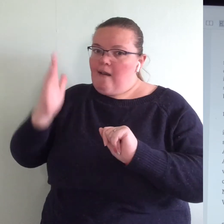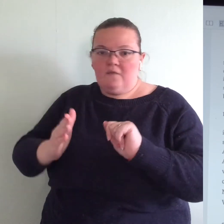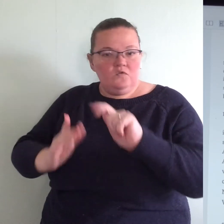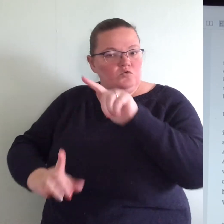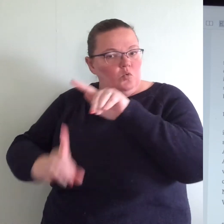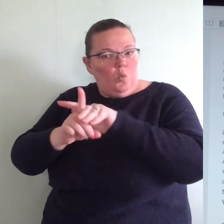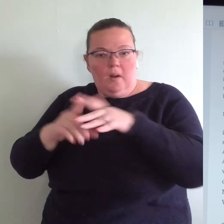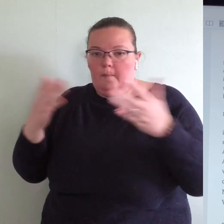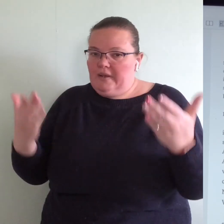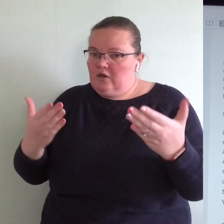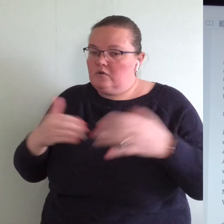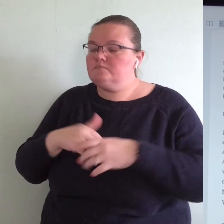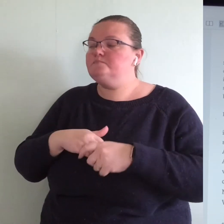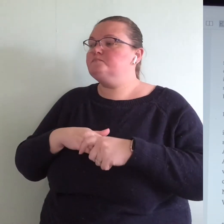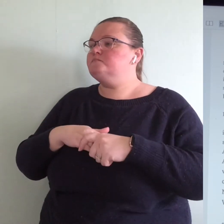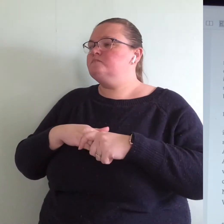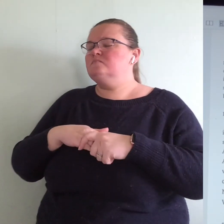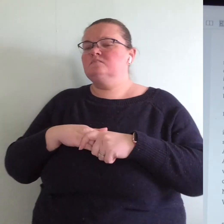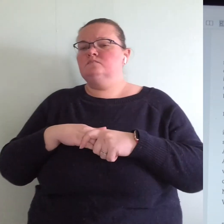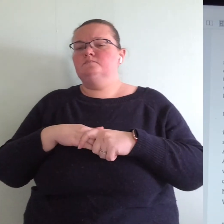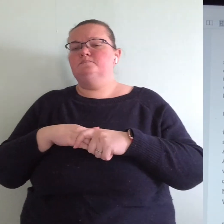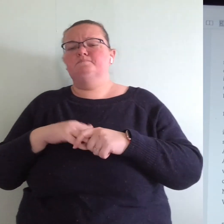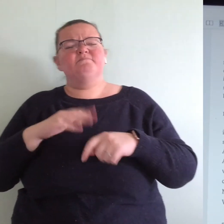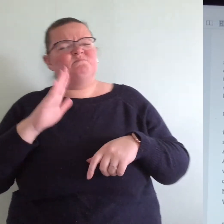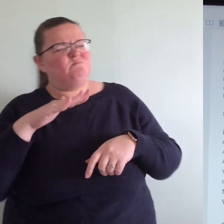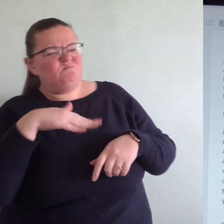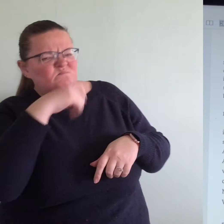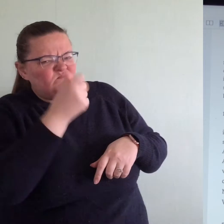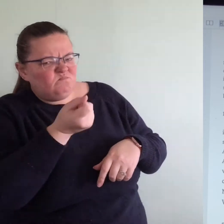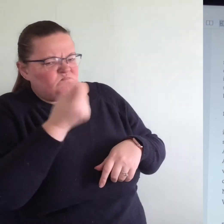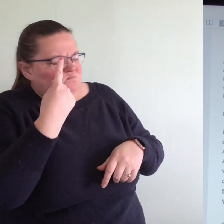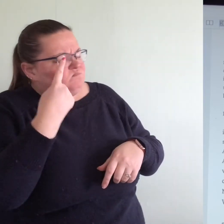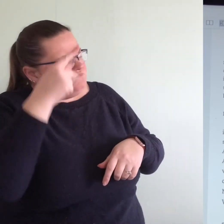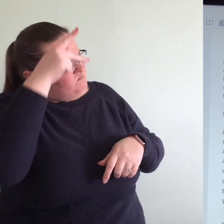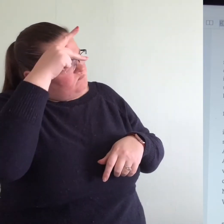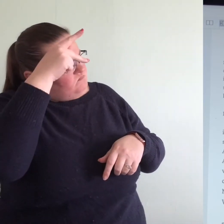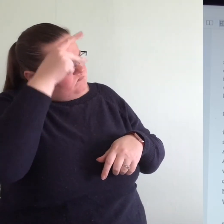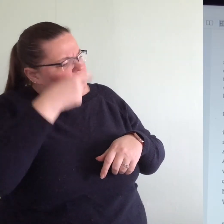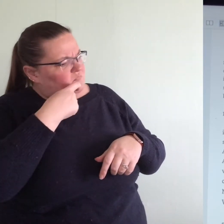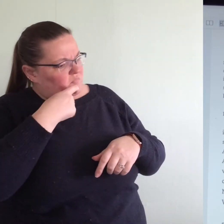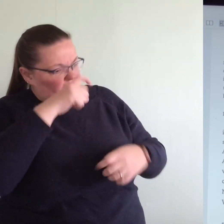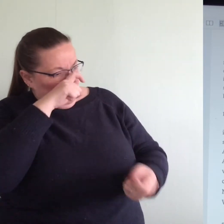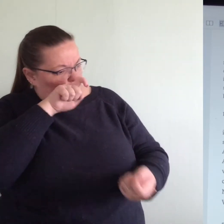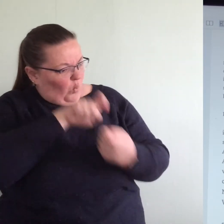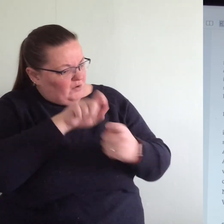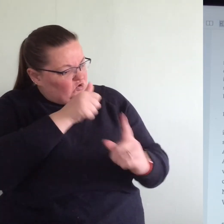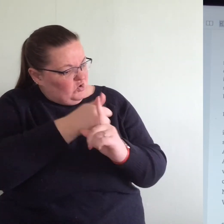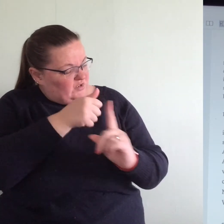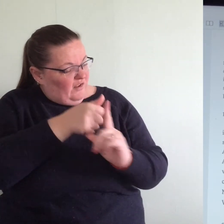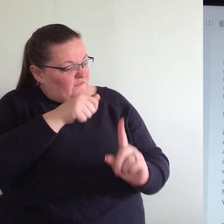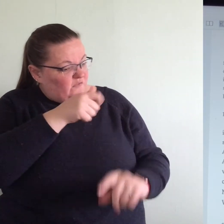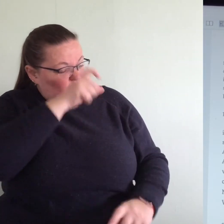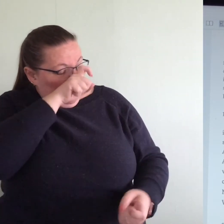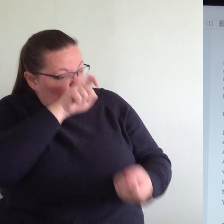before. That's what I don't understand, Mr. Beaver, said Peter. I mean, isn't the witch herself